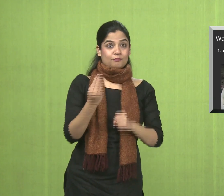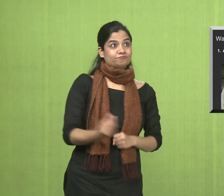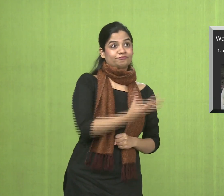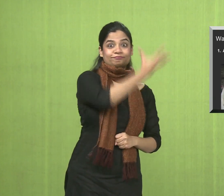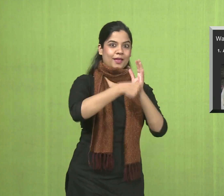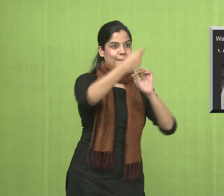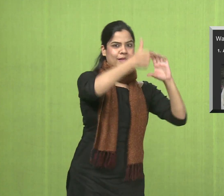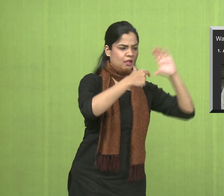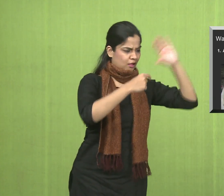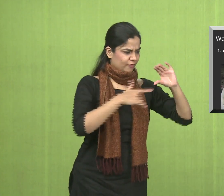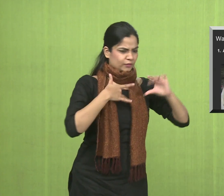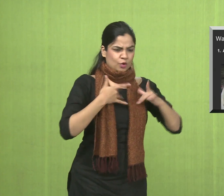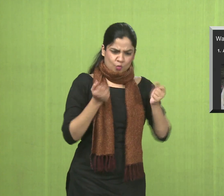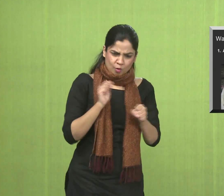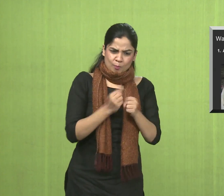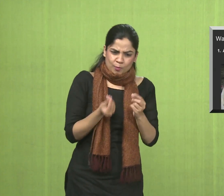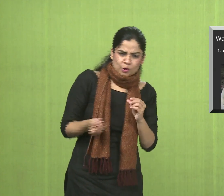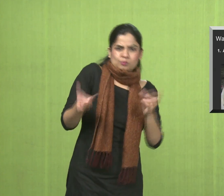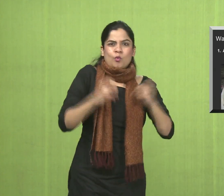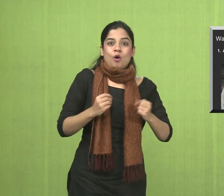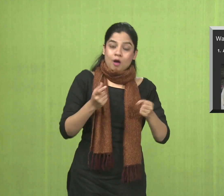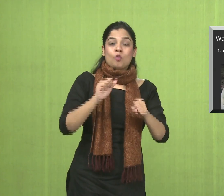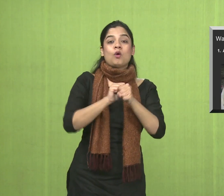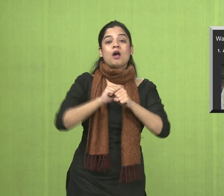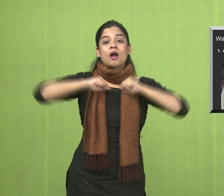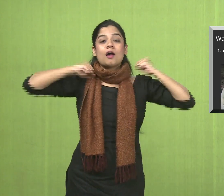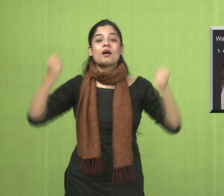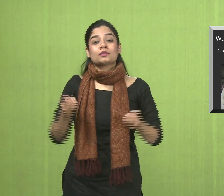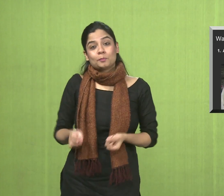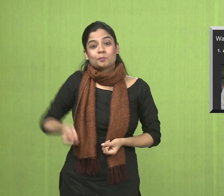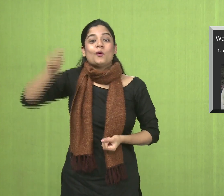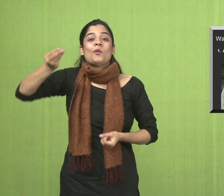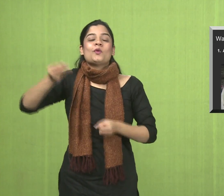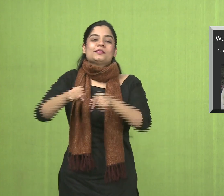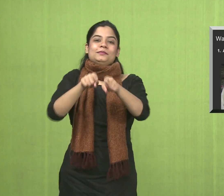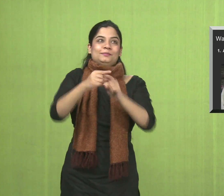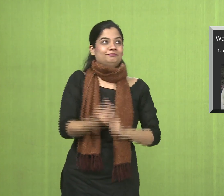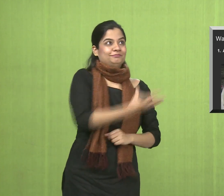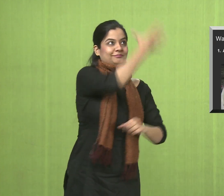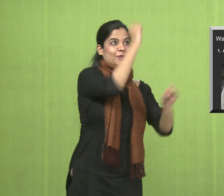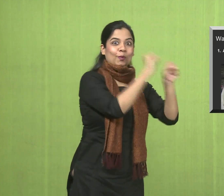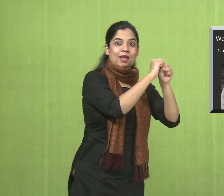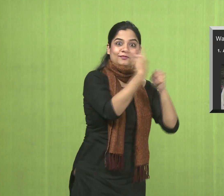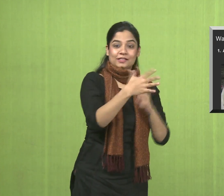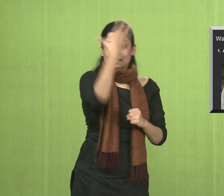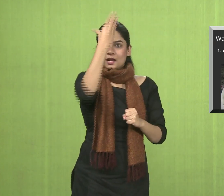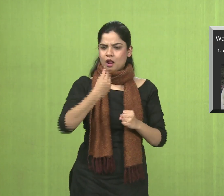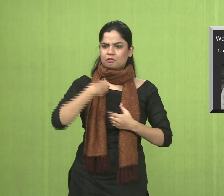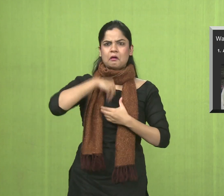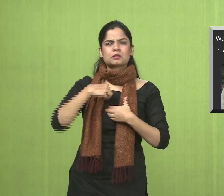Ways of supplementing income. If you want some more extra money, you have to work even harder. For example, if you're doing a job in the morning